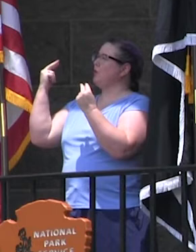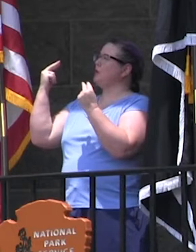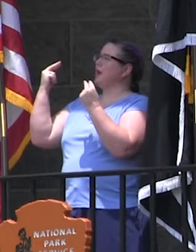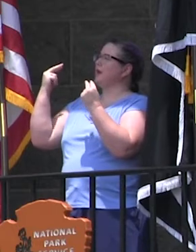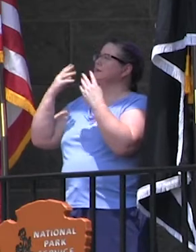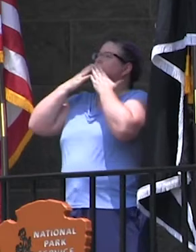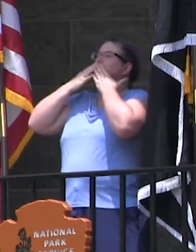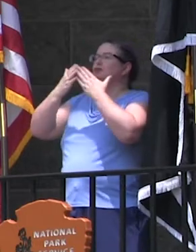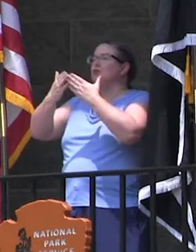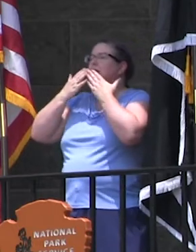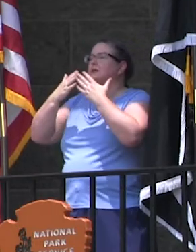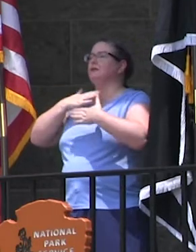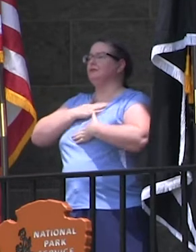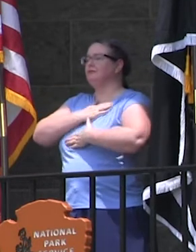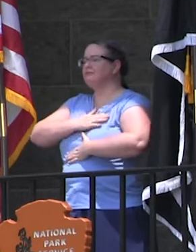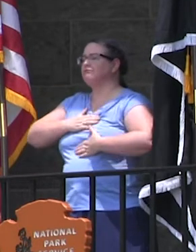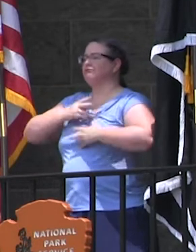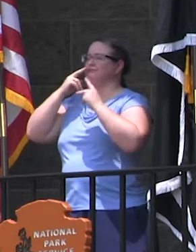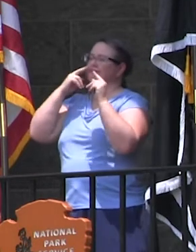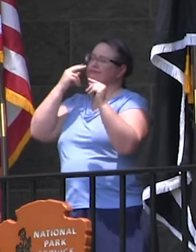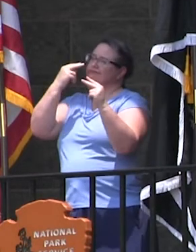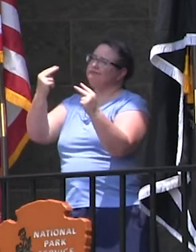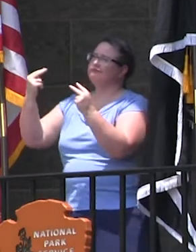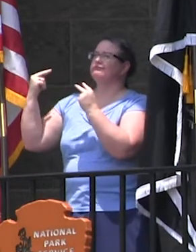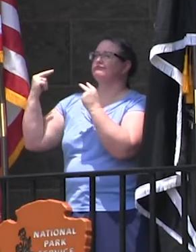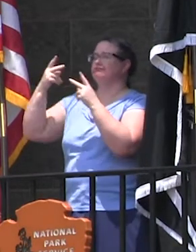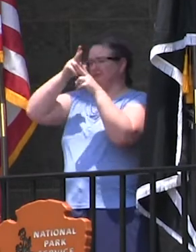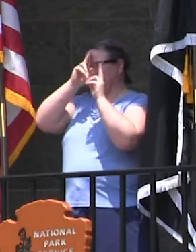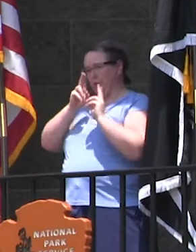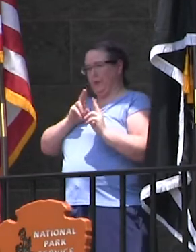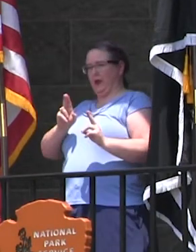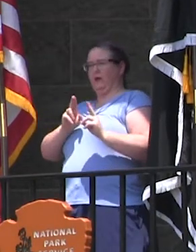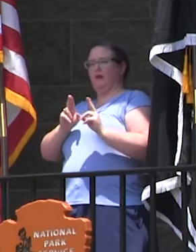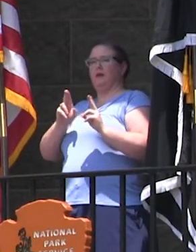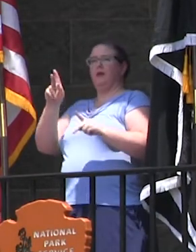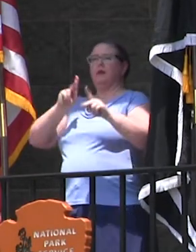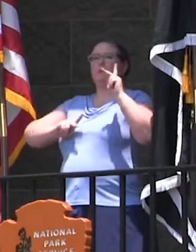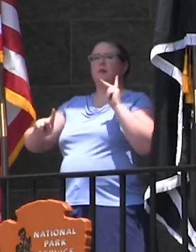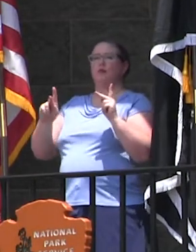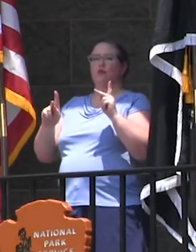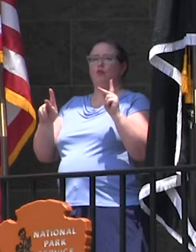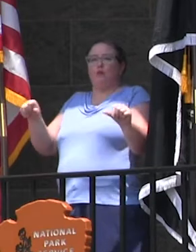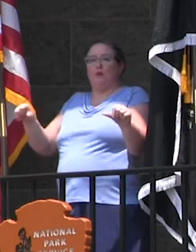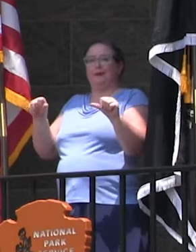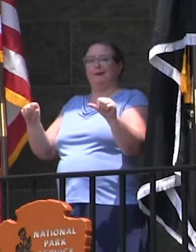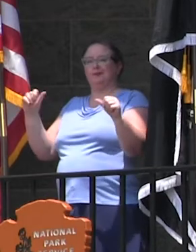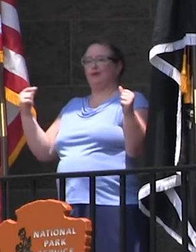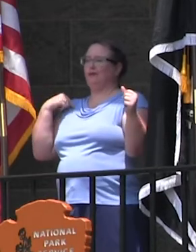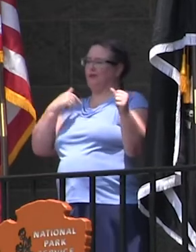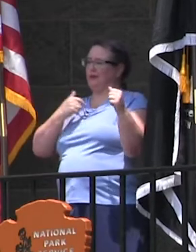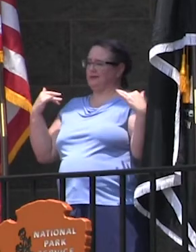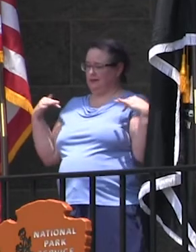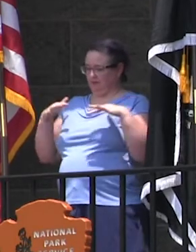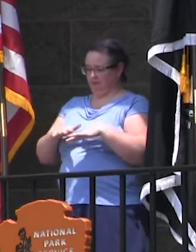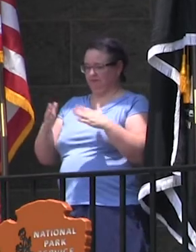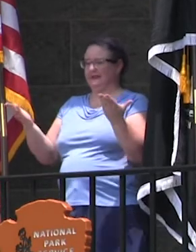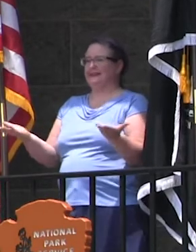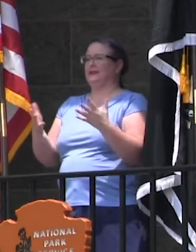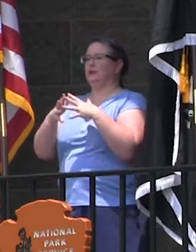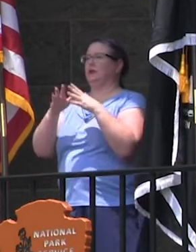about gratitude and remembrance. It is about honoring the men and women who made it possible for us to gather here today in